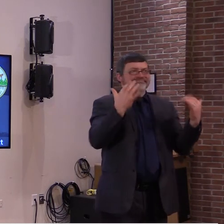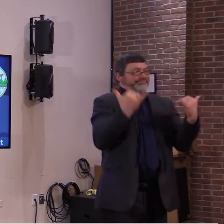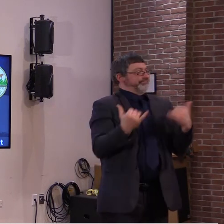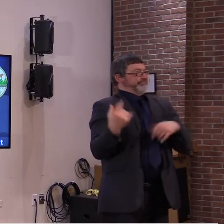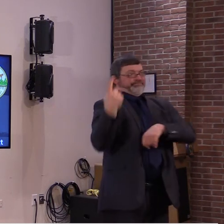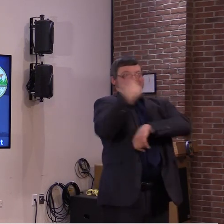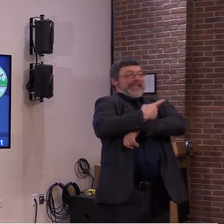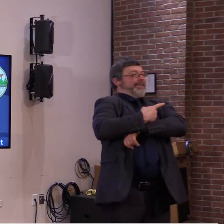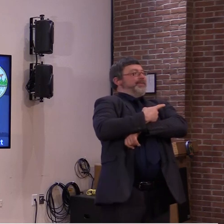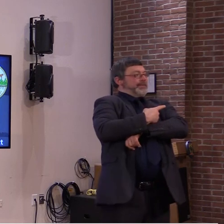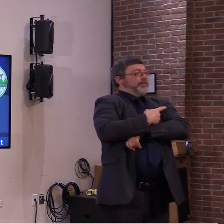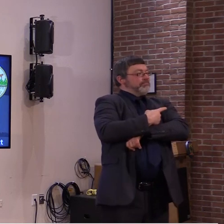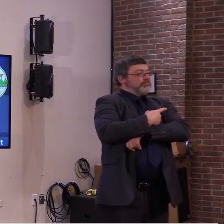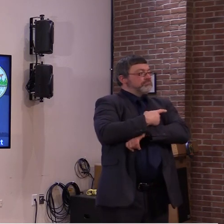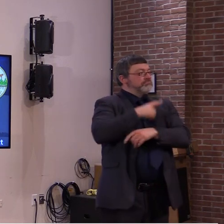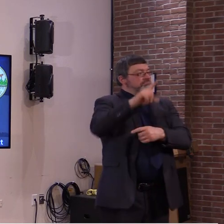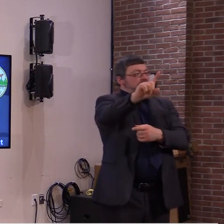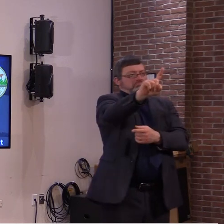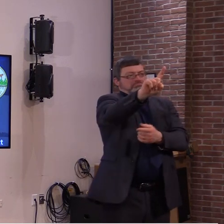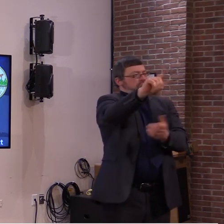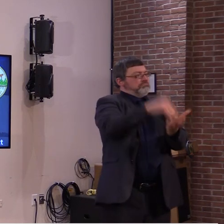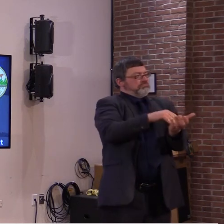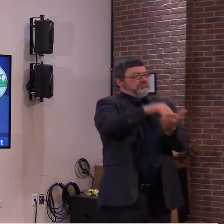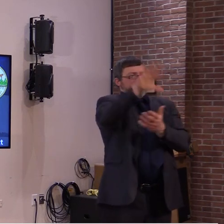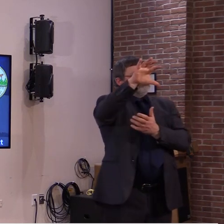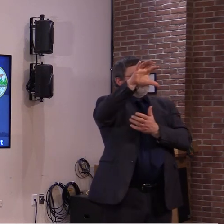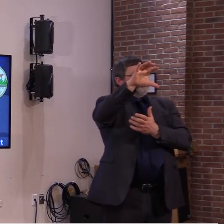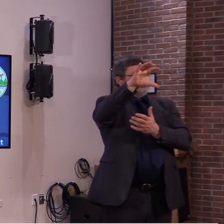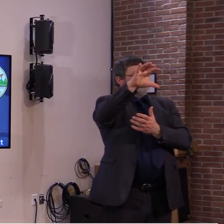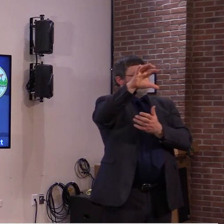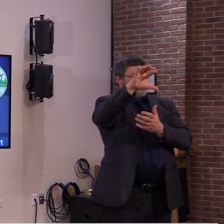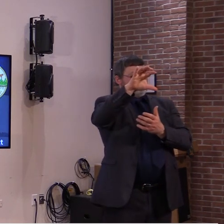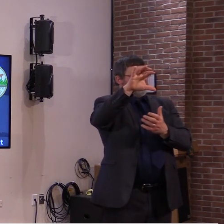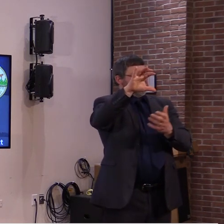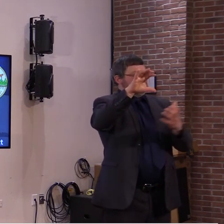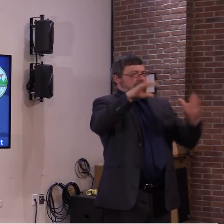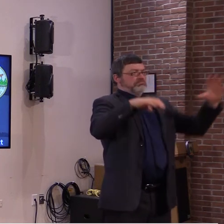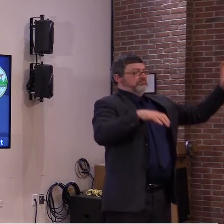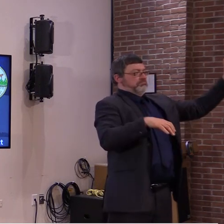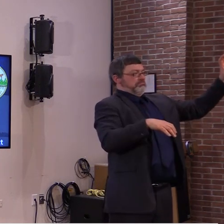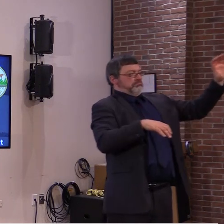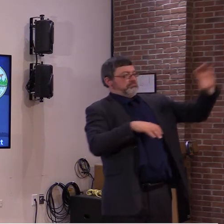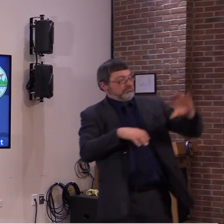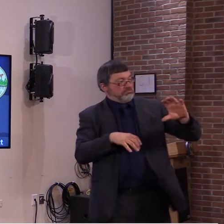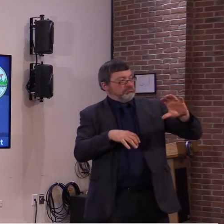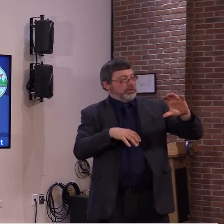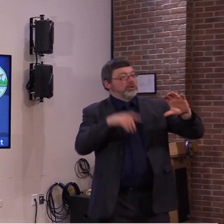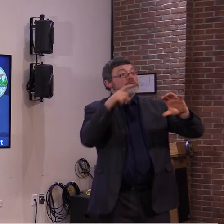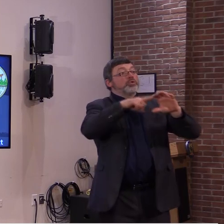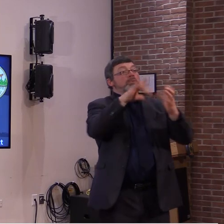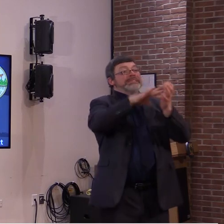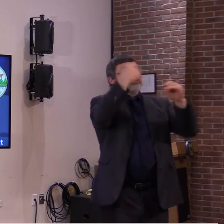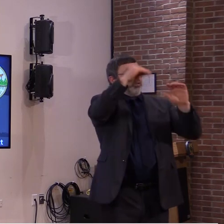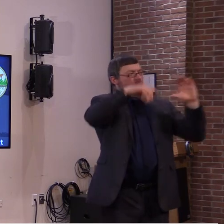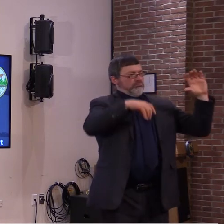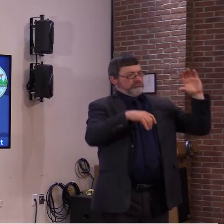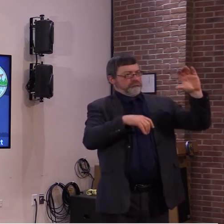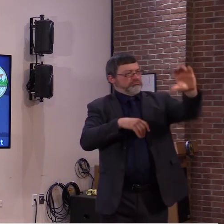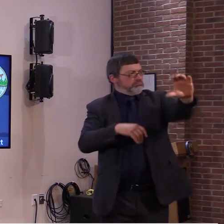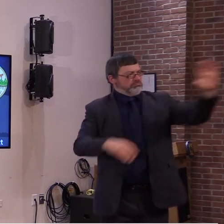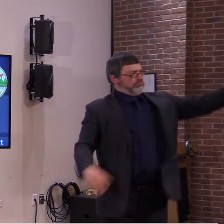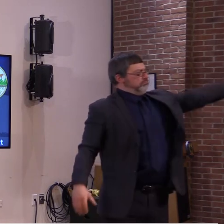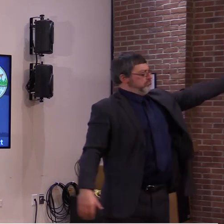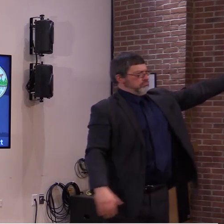1,500 doses are provided to one of the three pharmacies who are doing long-term care facilities. They